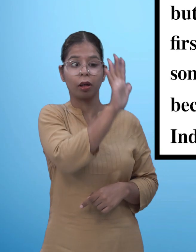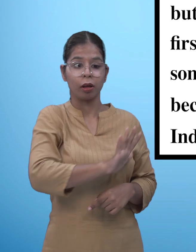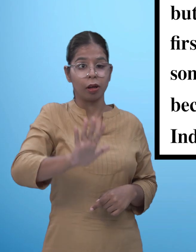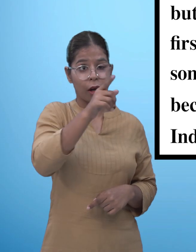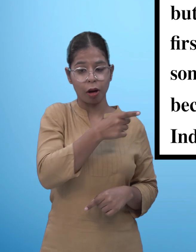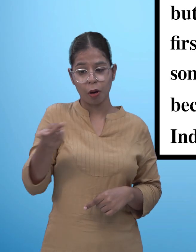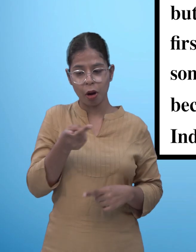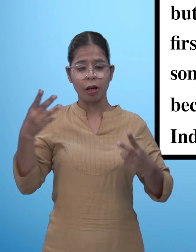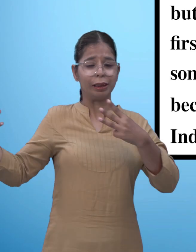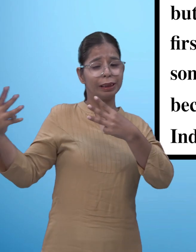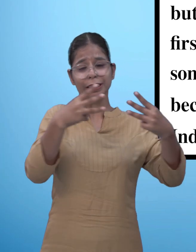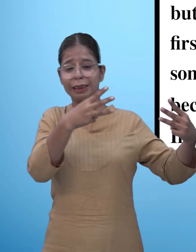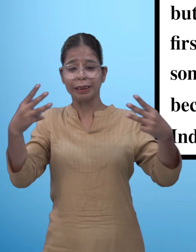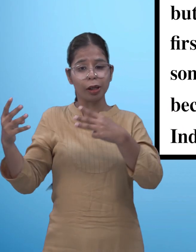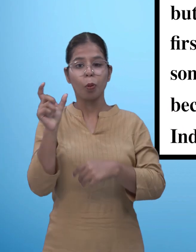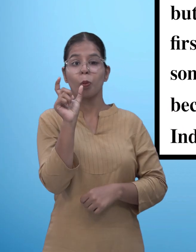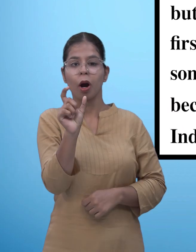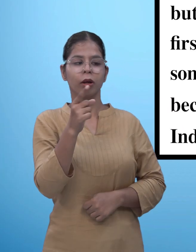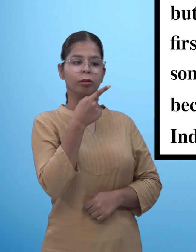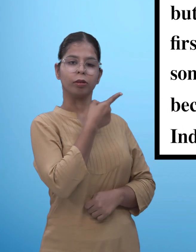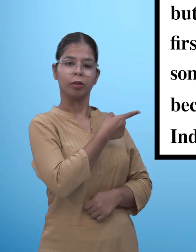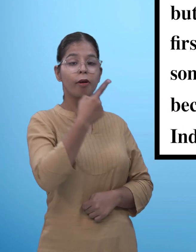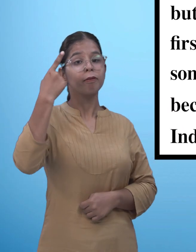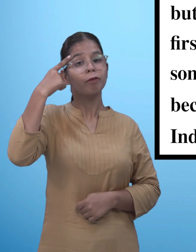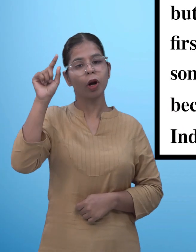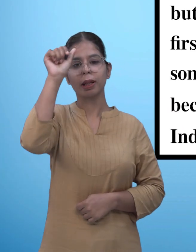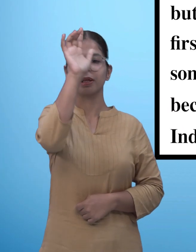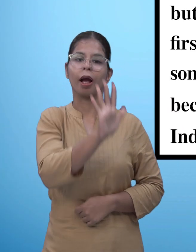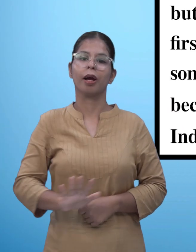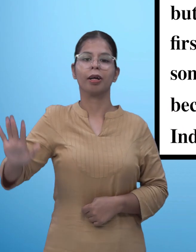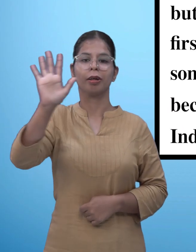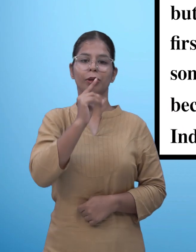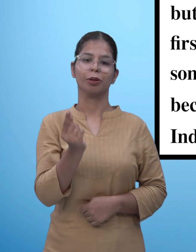of India to describe the Indian subcontinent.